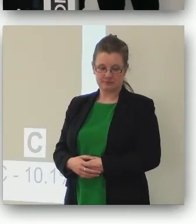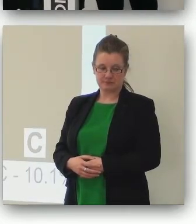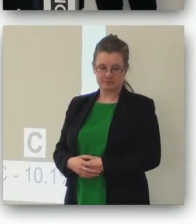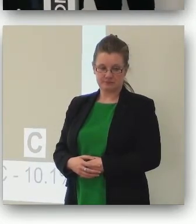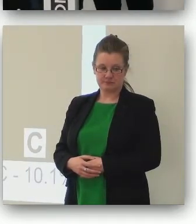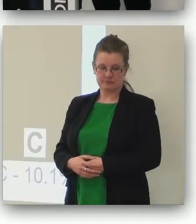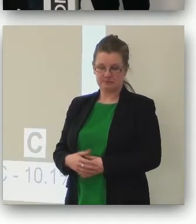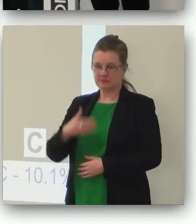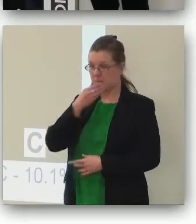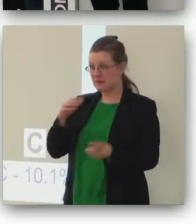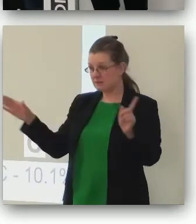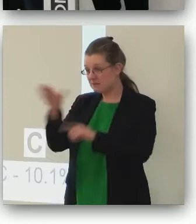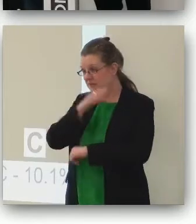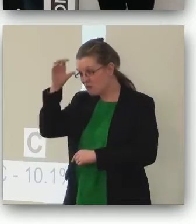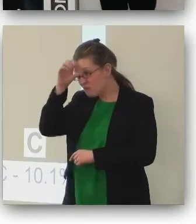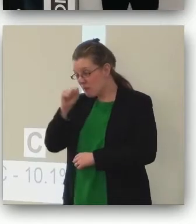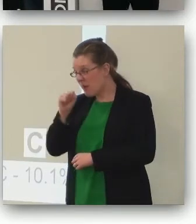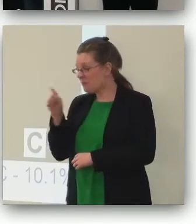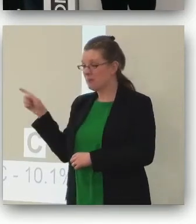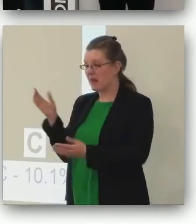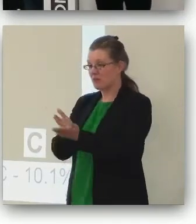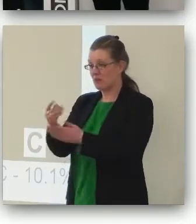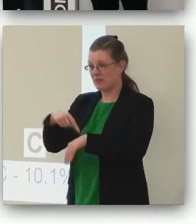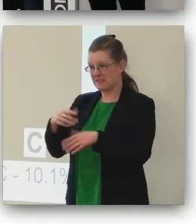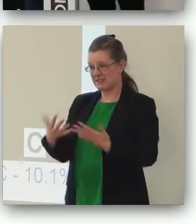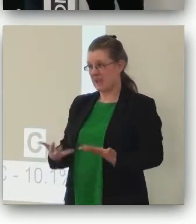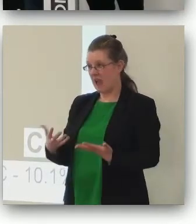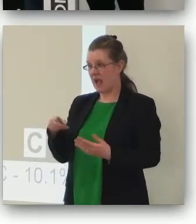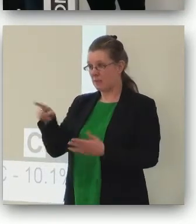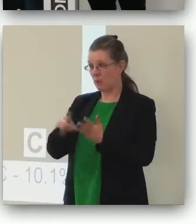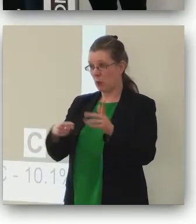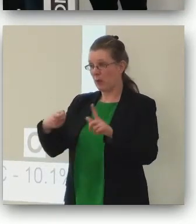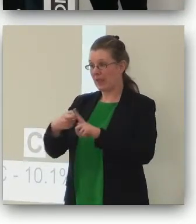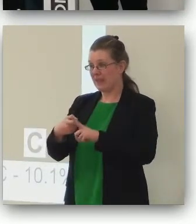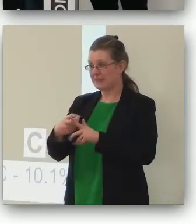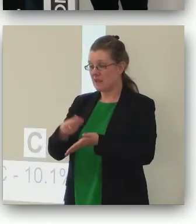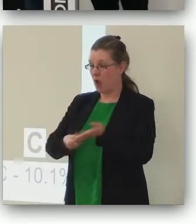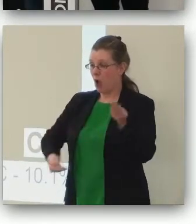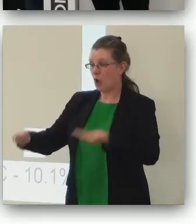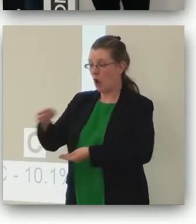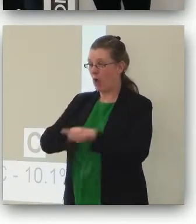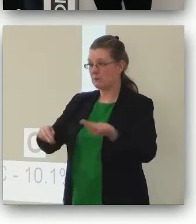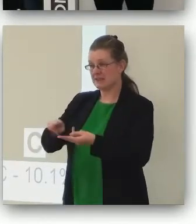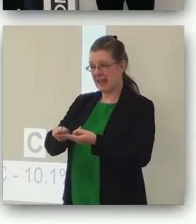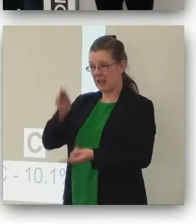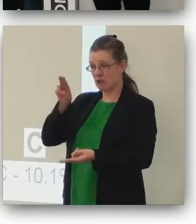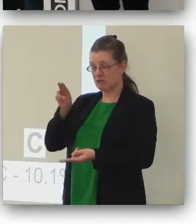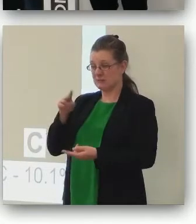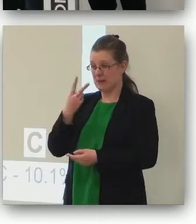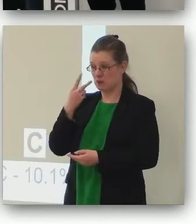And bear in mind that during this time, the UK's economy has increased by a total of